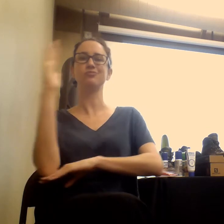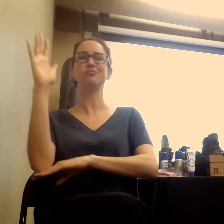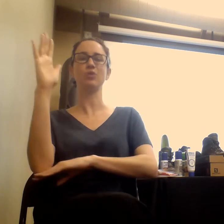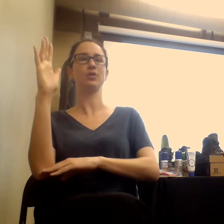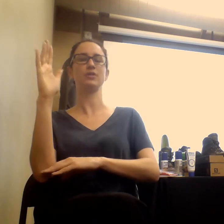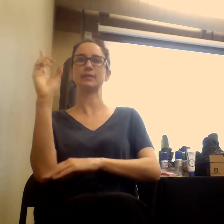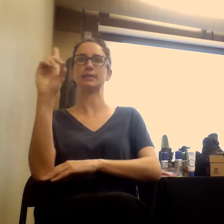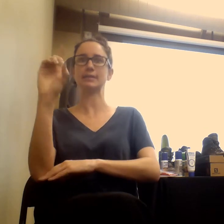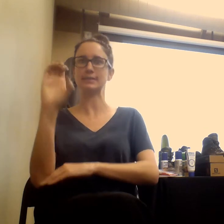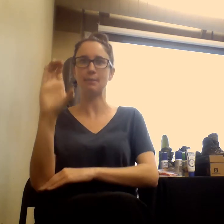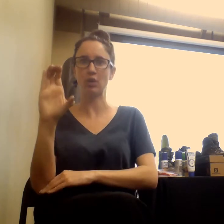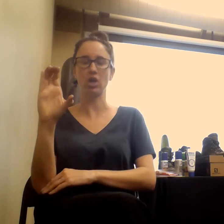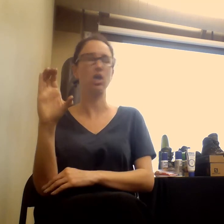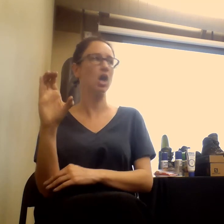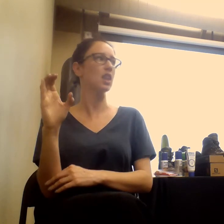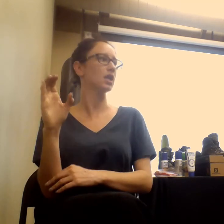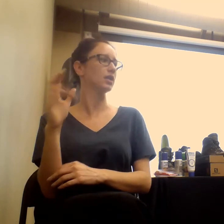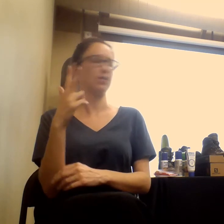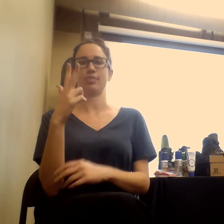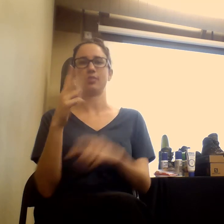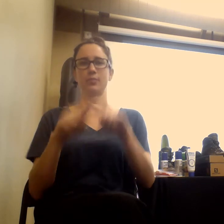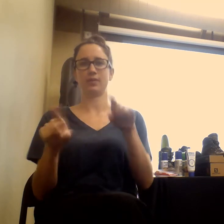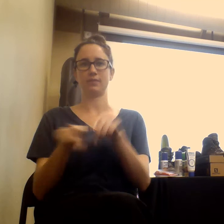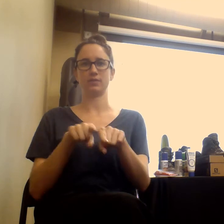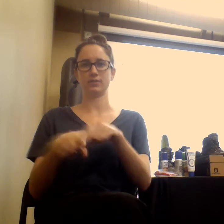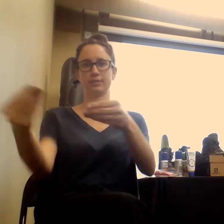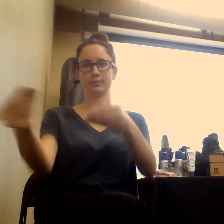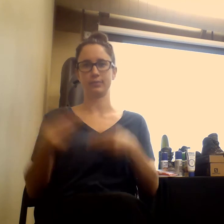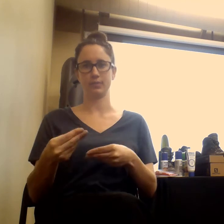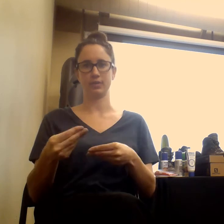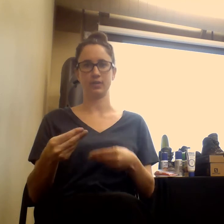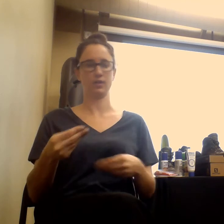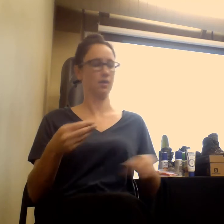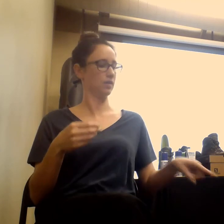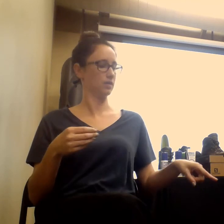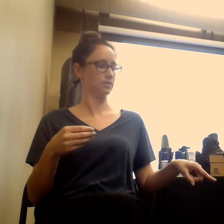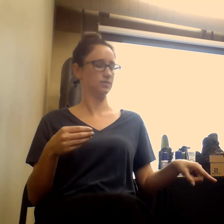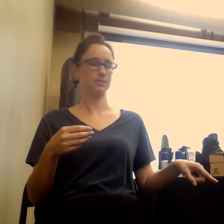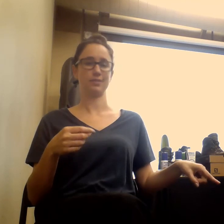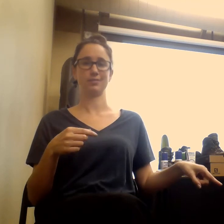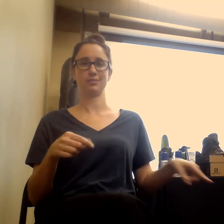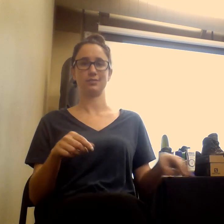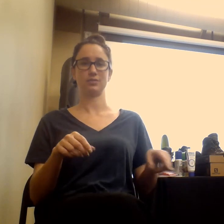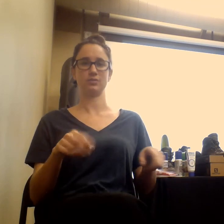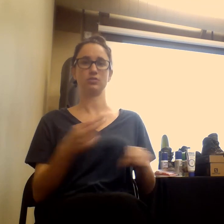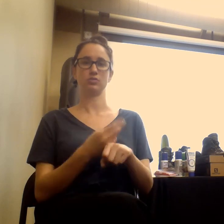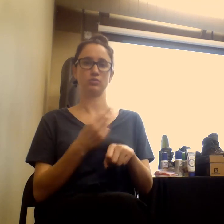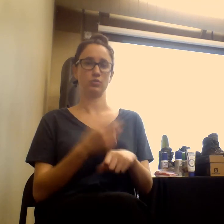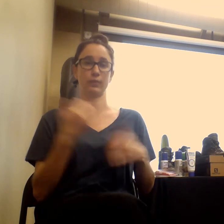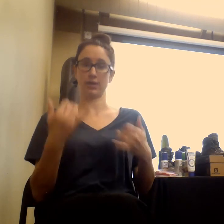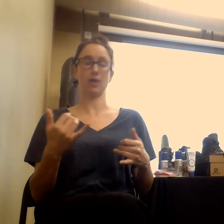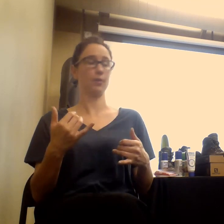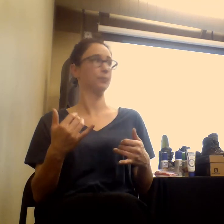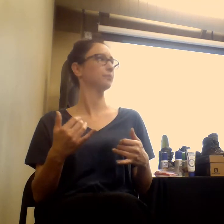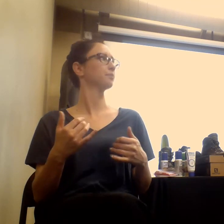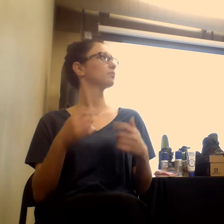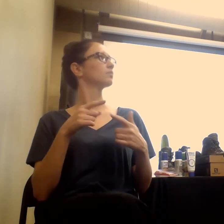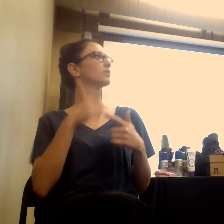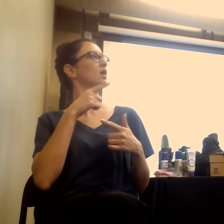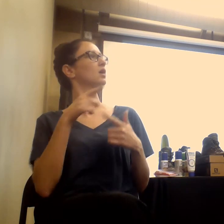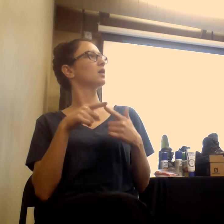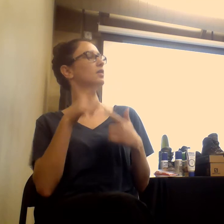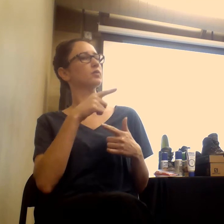okay? One is on my feet right now. The other one is on my pack, probably drying, because I either wore them yesterday or the day before, and they